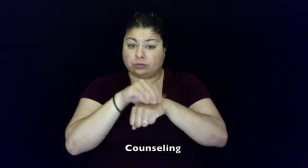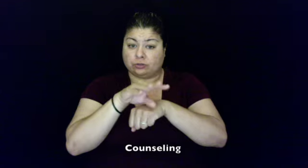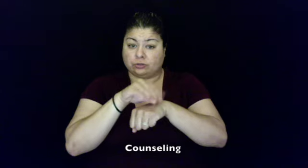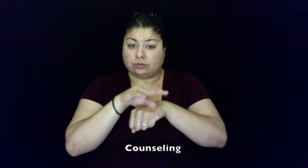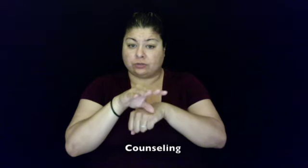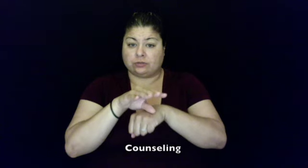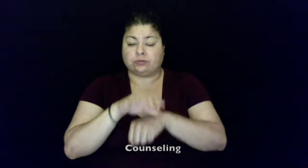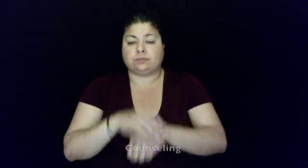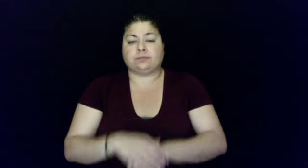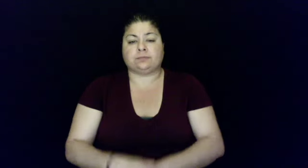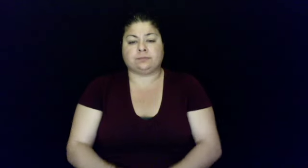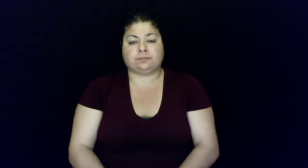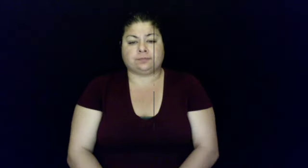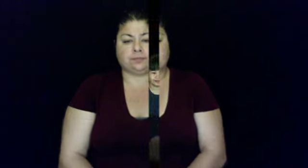Counseling.